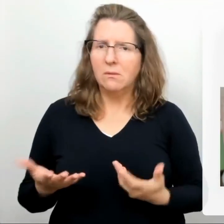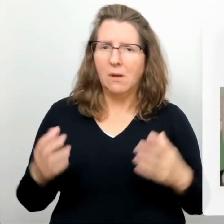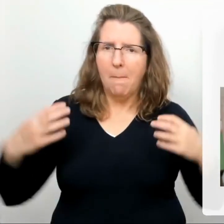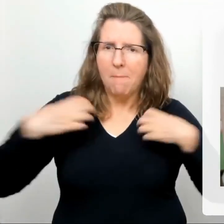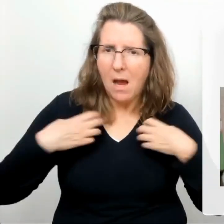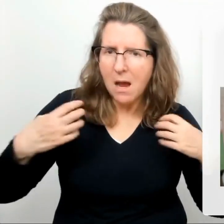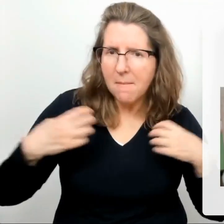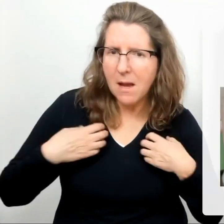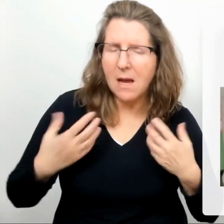coat, and backpack.